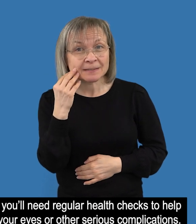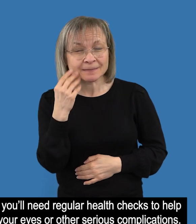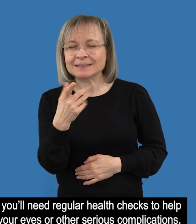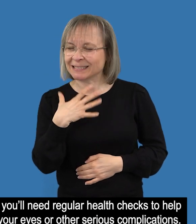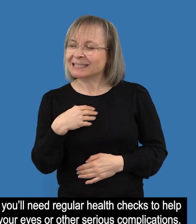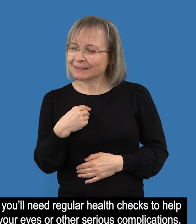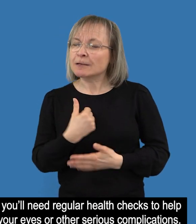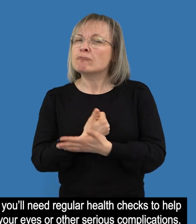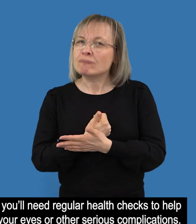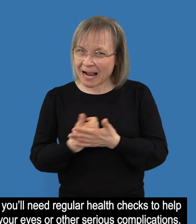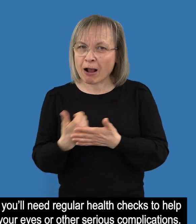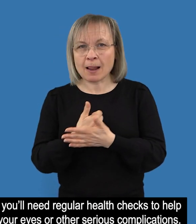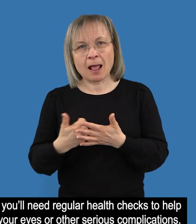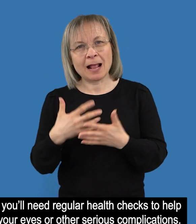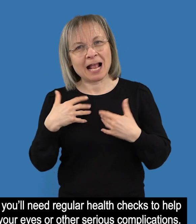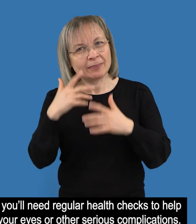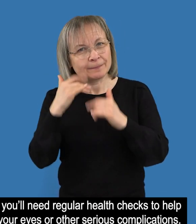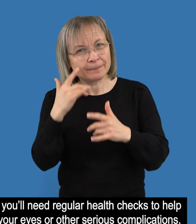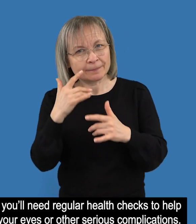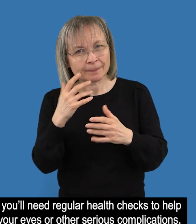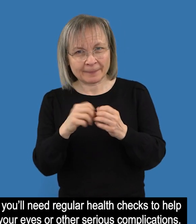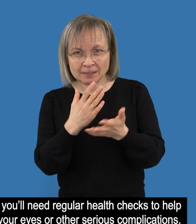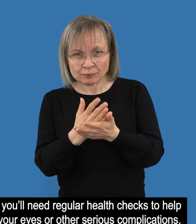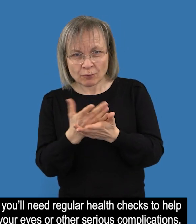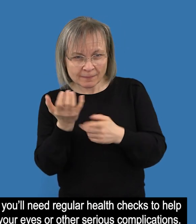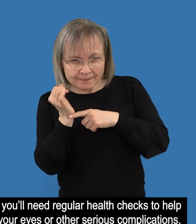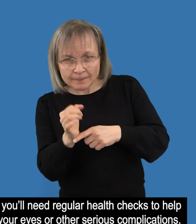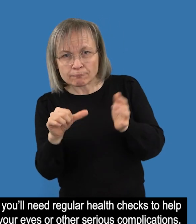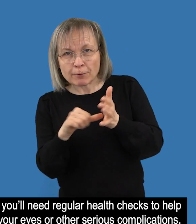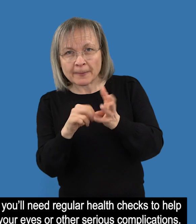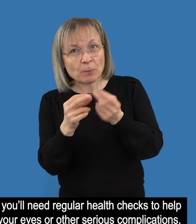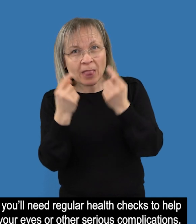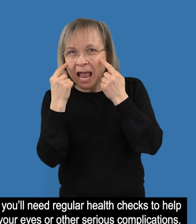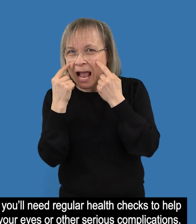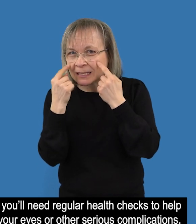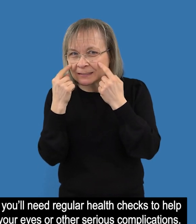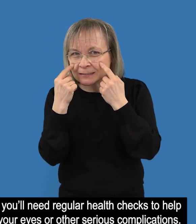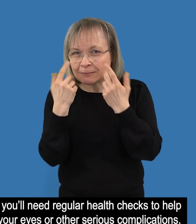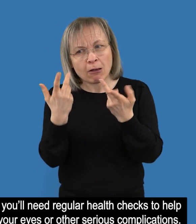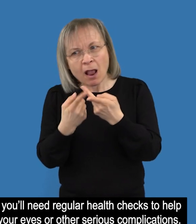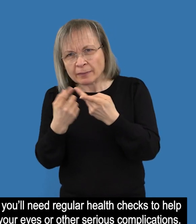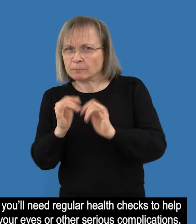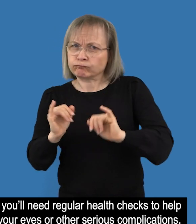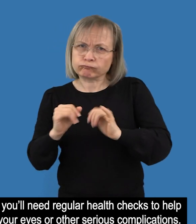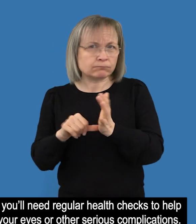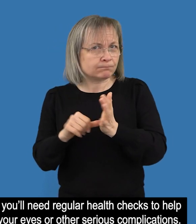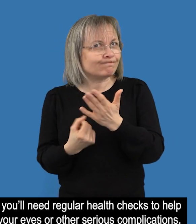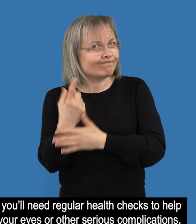If you have diabetes, you'll need regular health checks to help avoid problems with your eyes or other serious